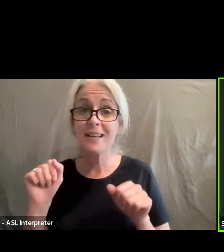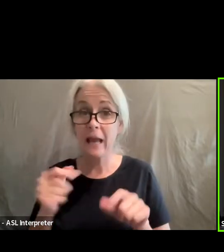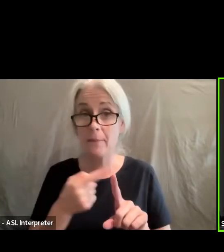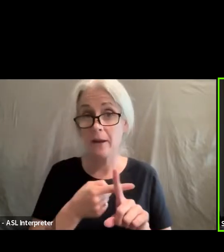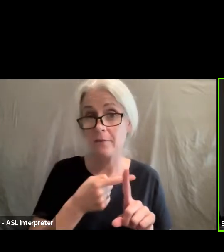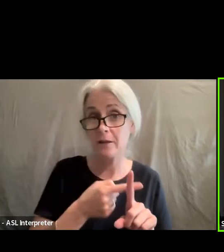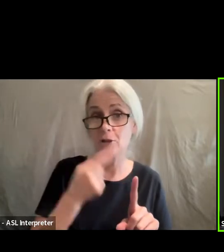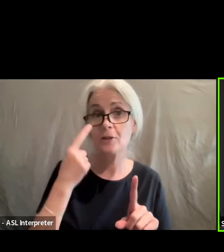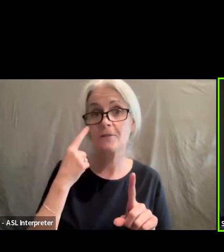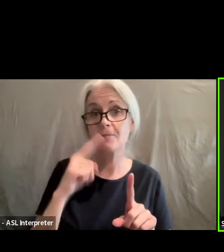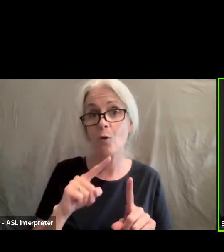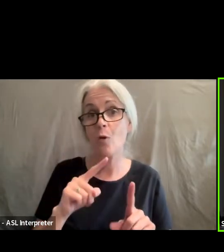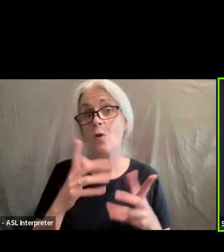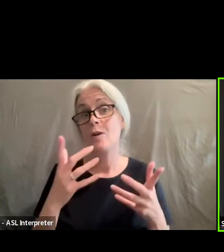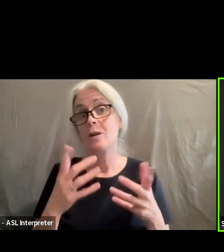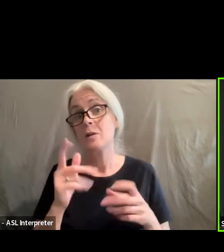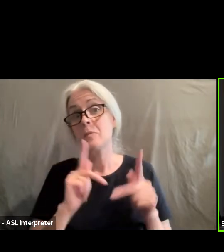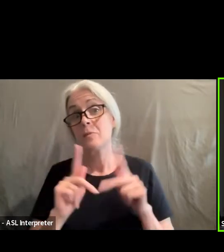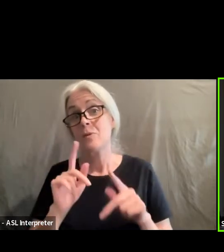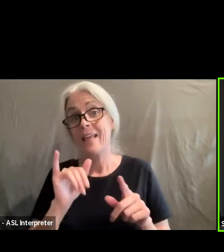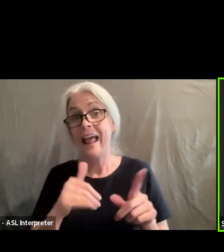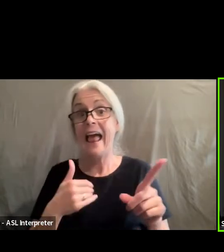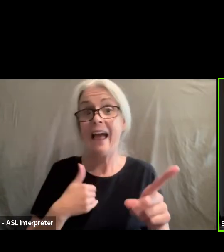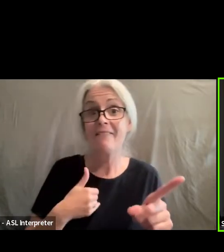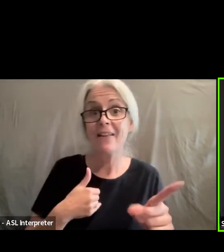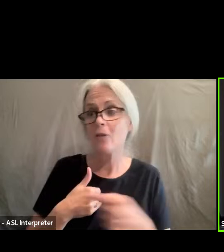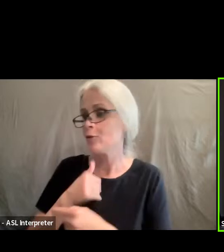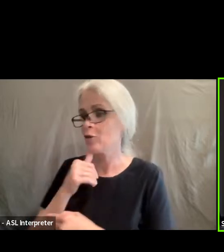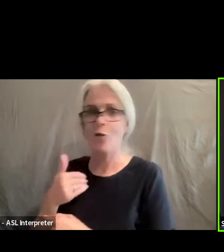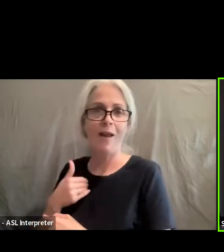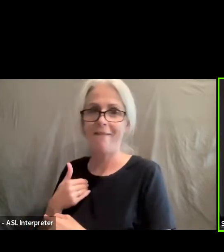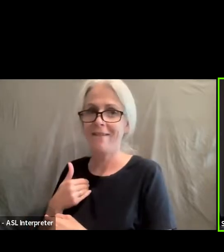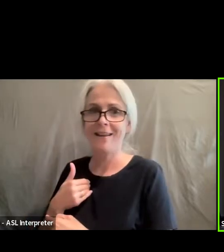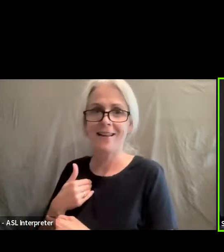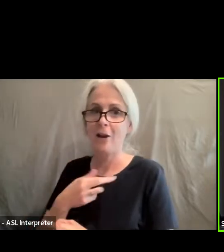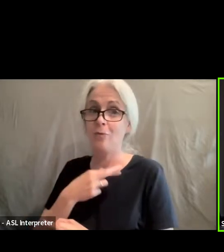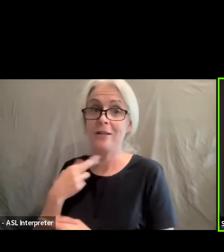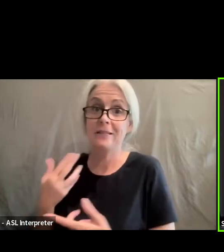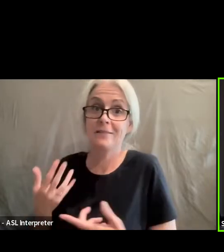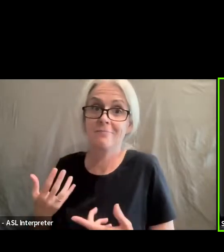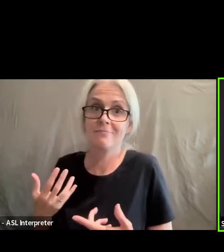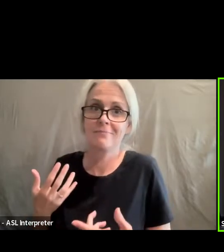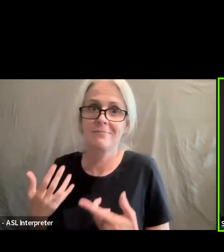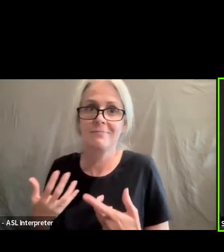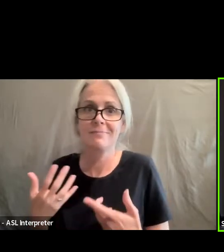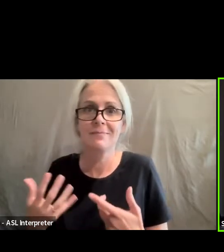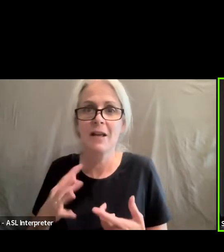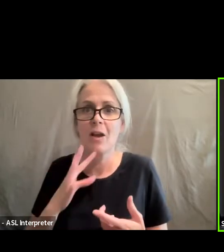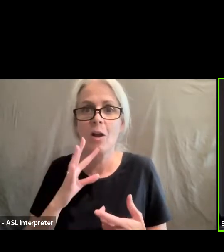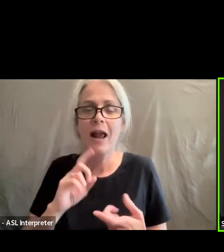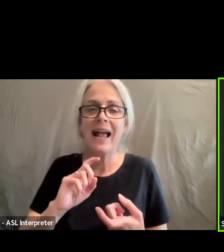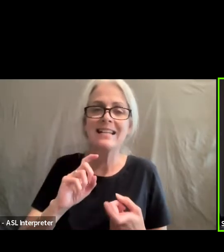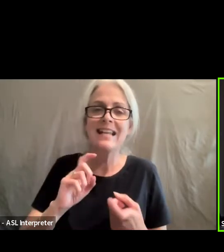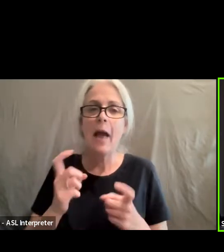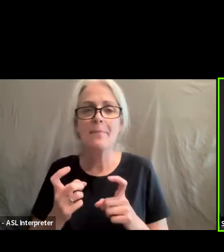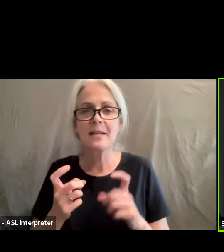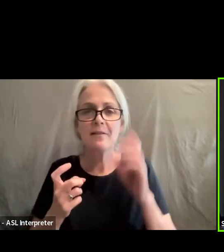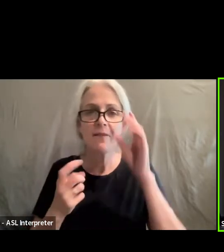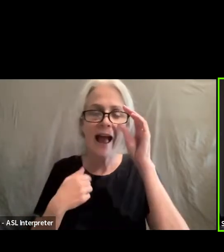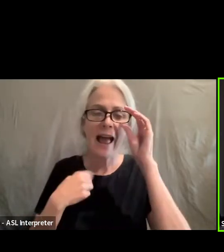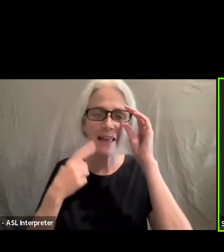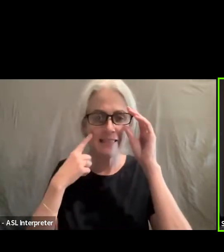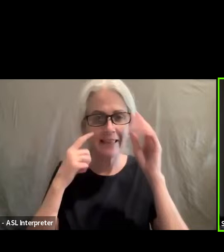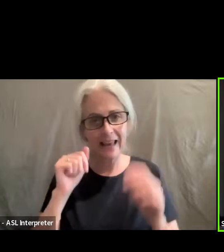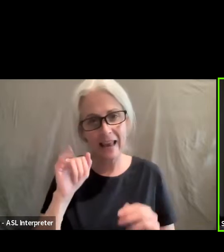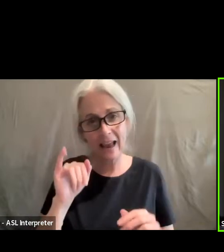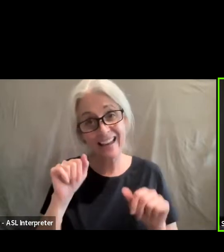to the privileged and those who need it and at risk. And I loved what we were talking about with Julia was talking about adaptive, I think AI